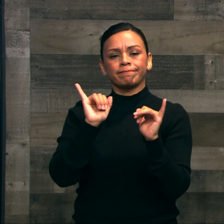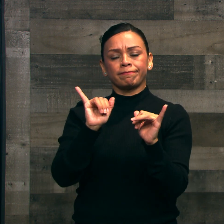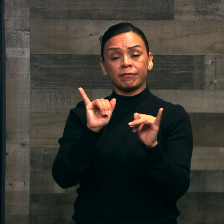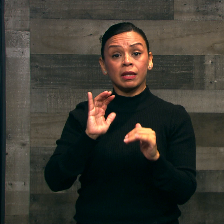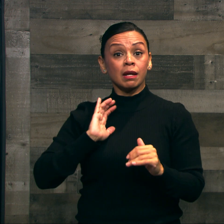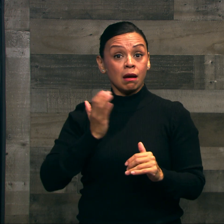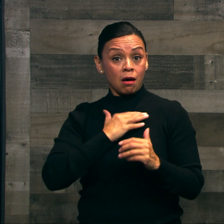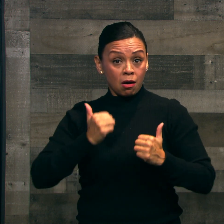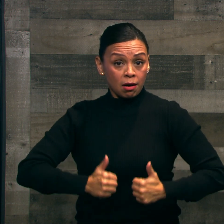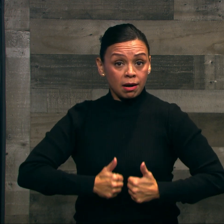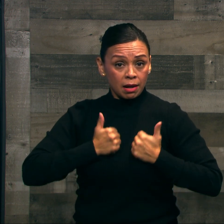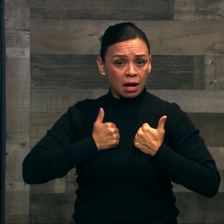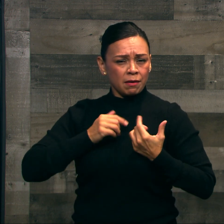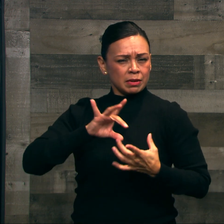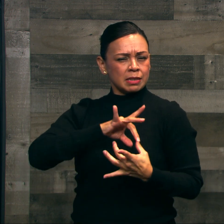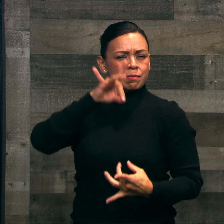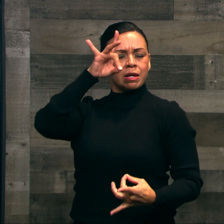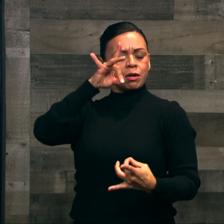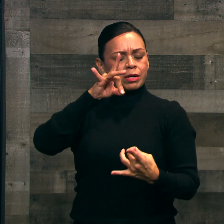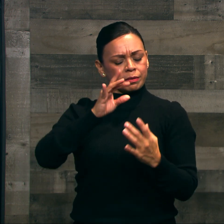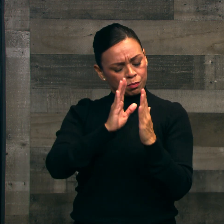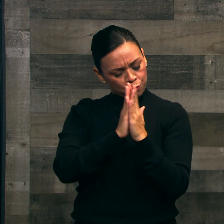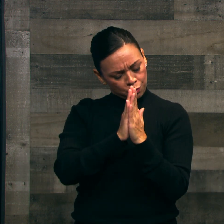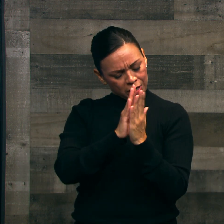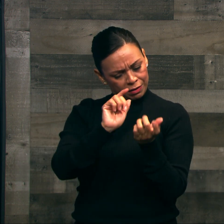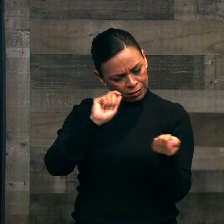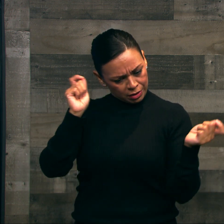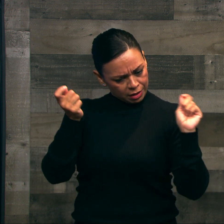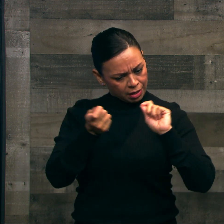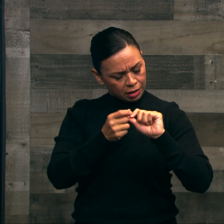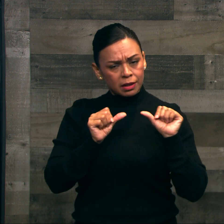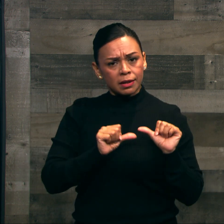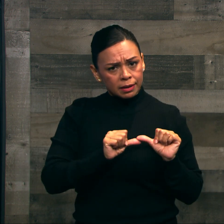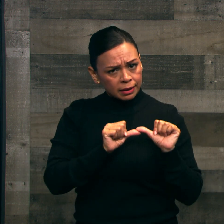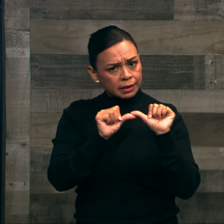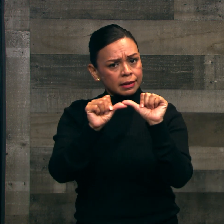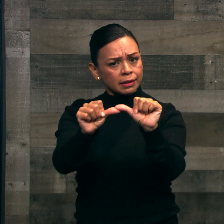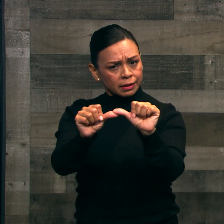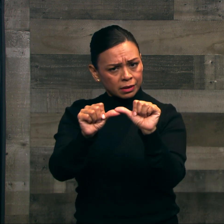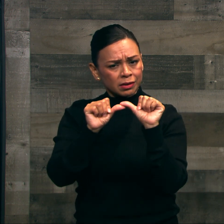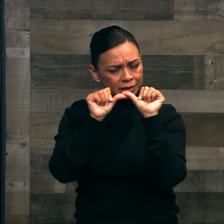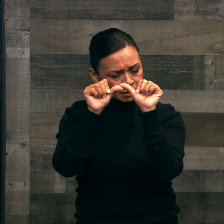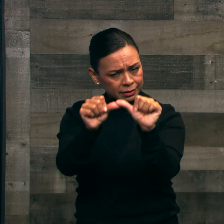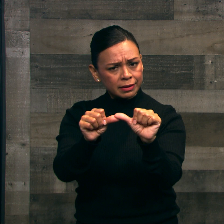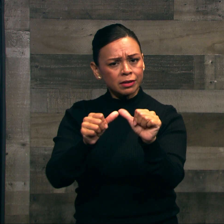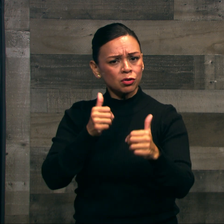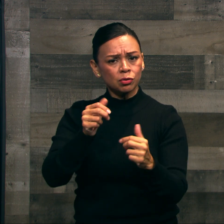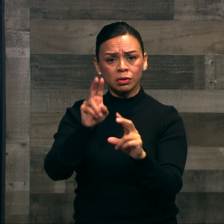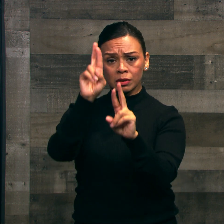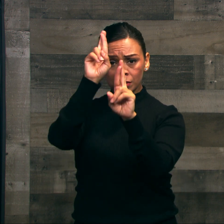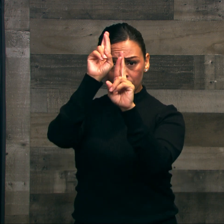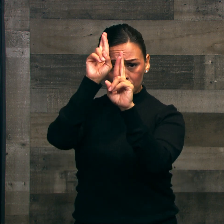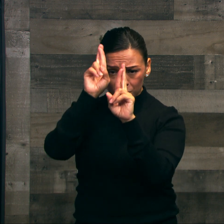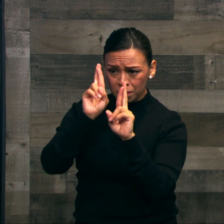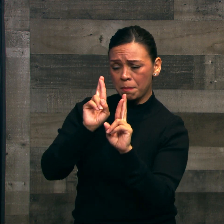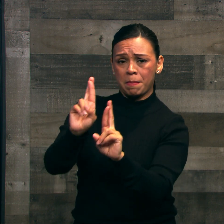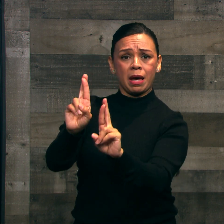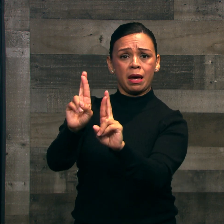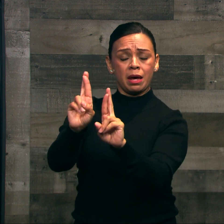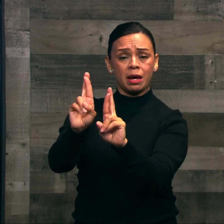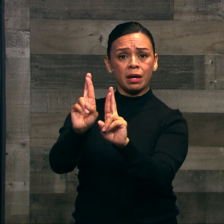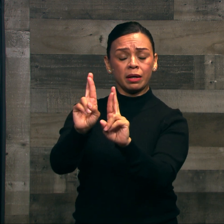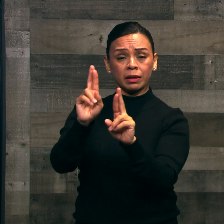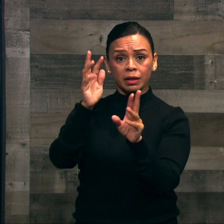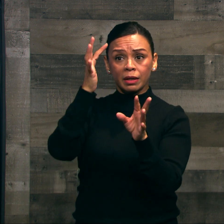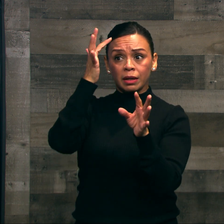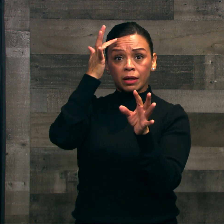what kind of changes do we need to make in our spiritual lives and so forth, especially those of us who are leaders, to continue